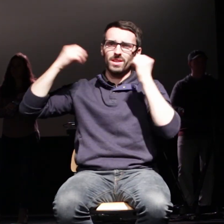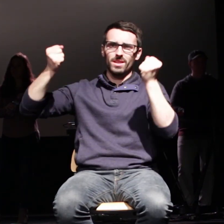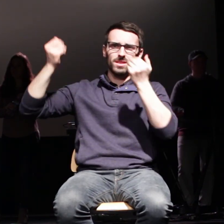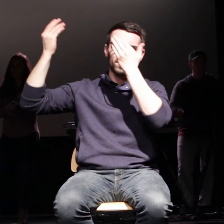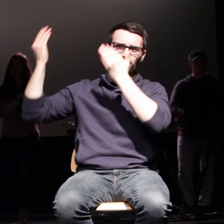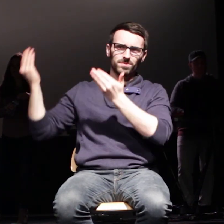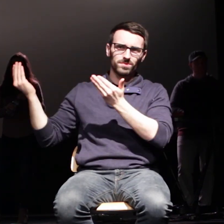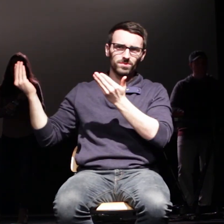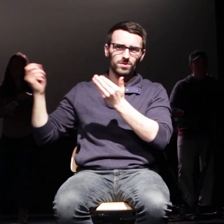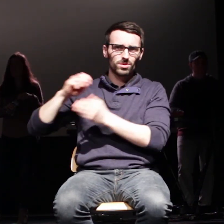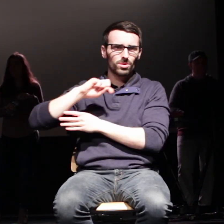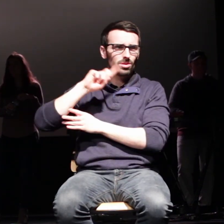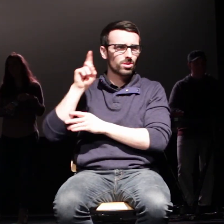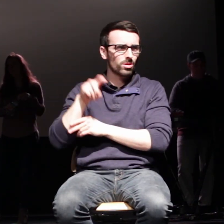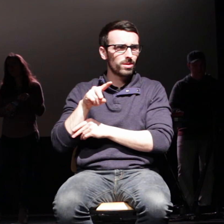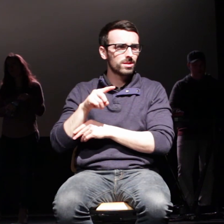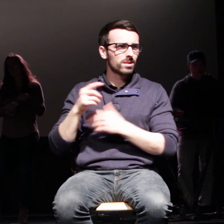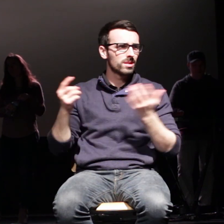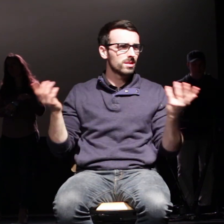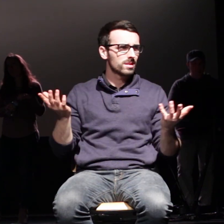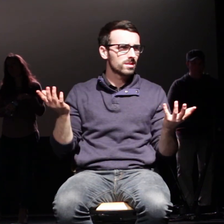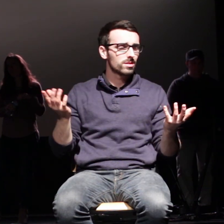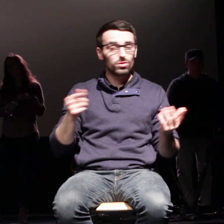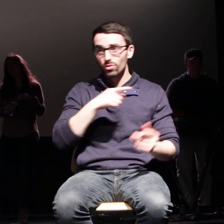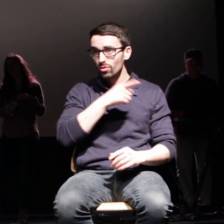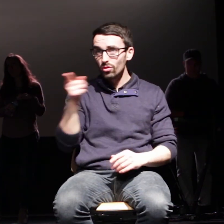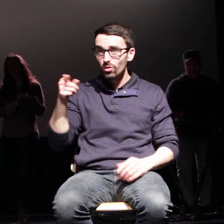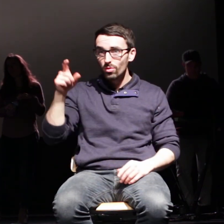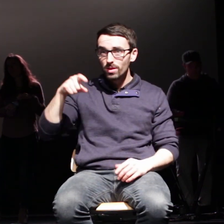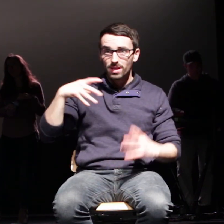question this morning is this: do you need healing?